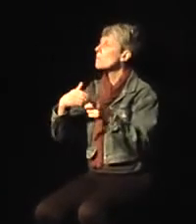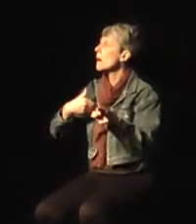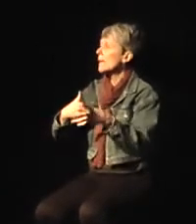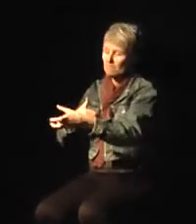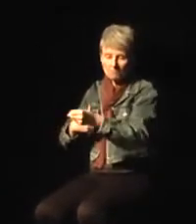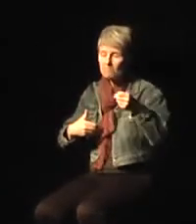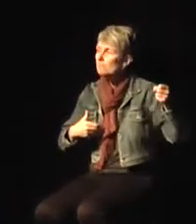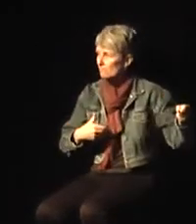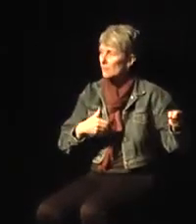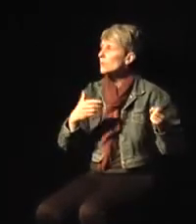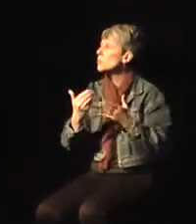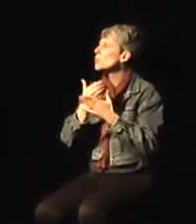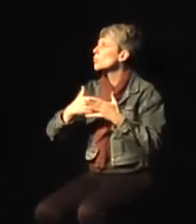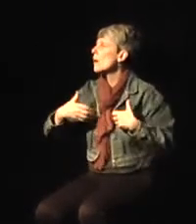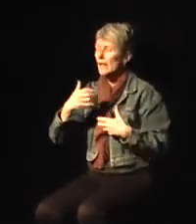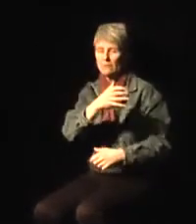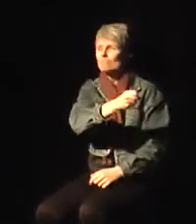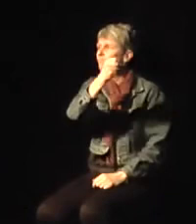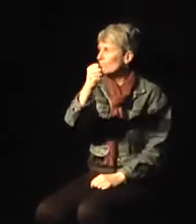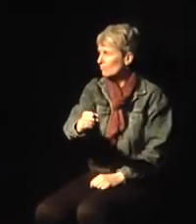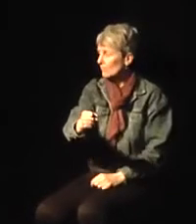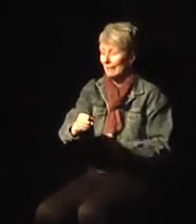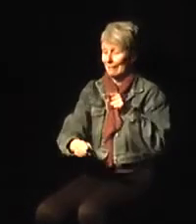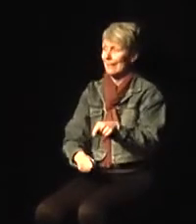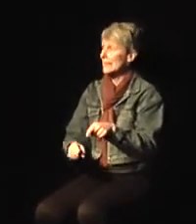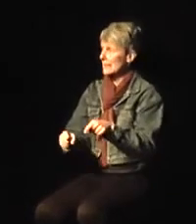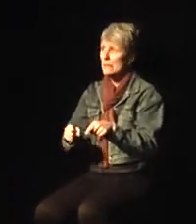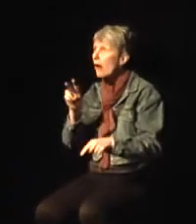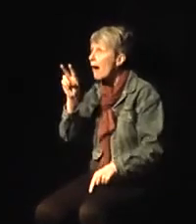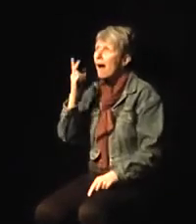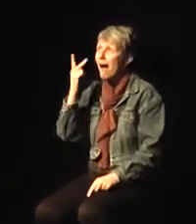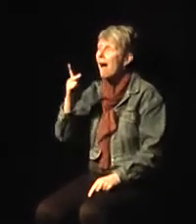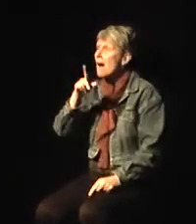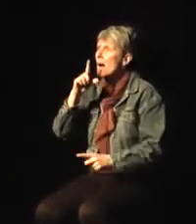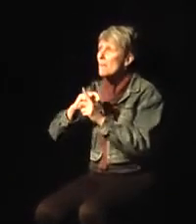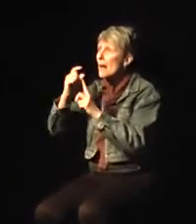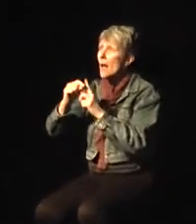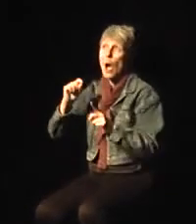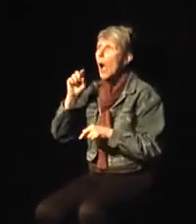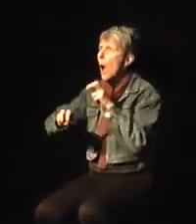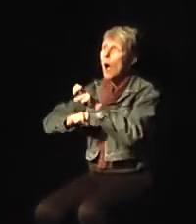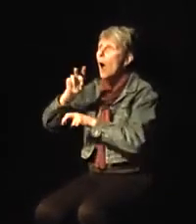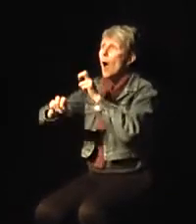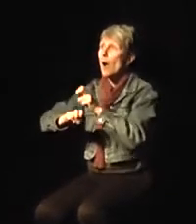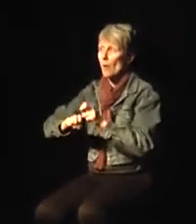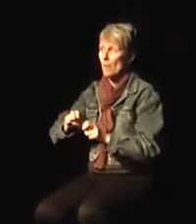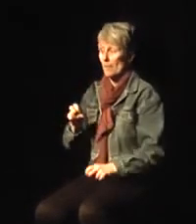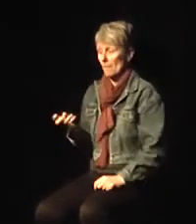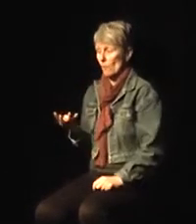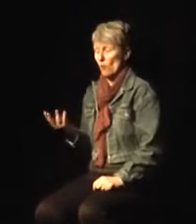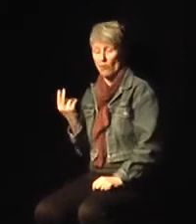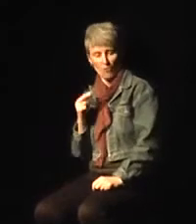it with a fresh one. And this fresh monkey scrambled up the ladder to get the banana. The other 4 monkeys, seeing